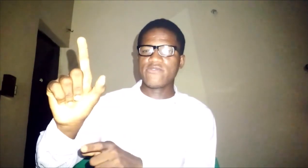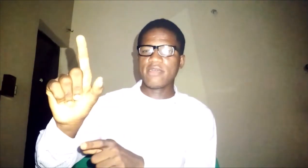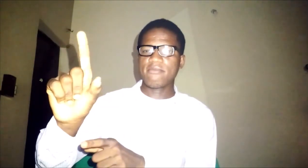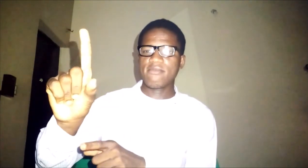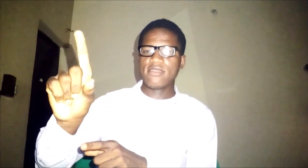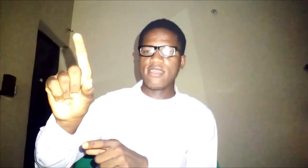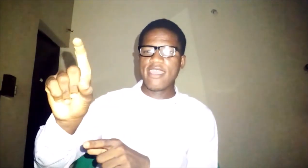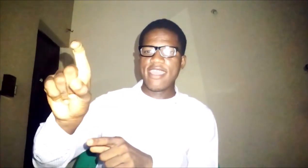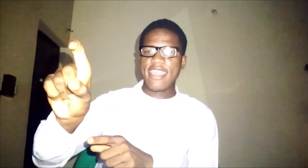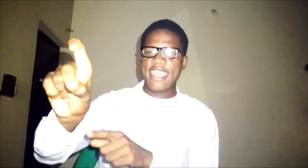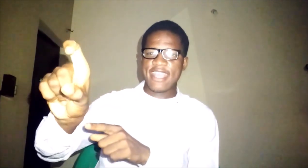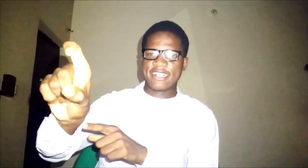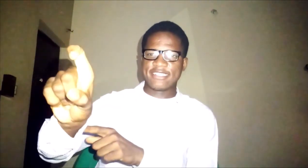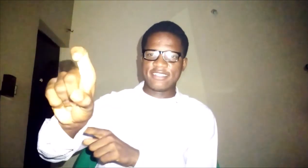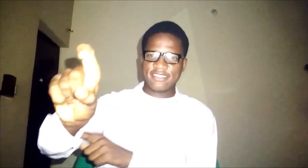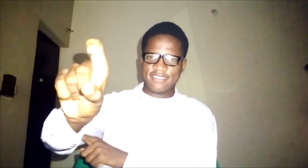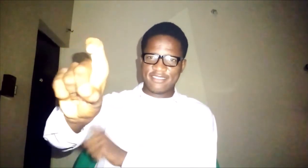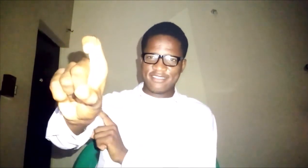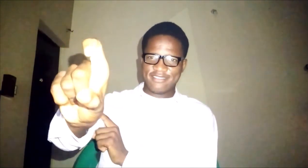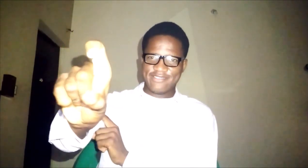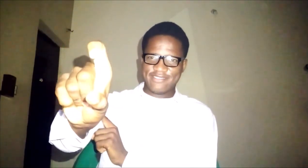them. X.